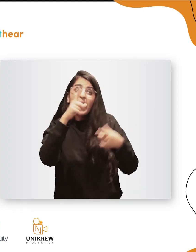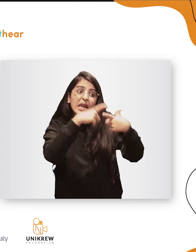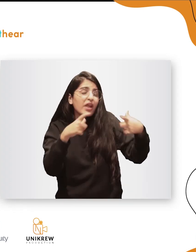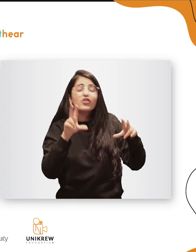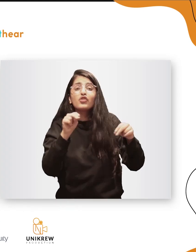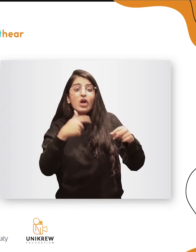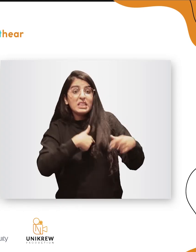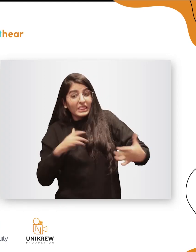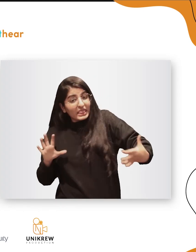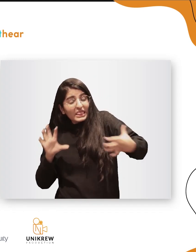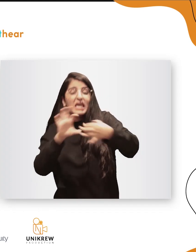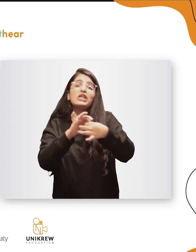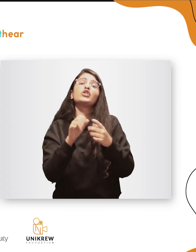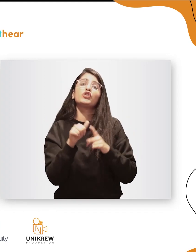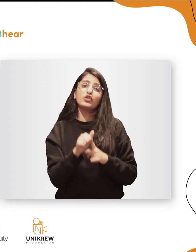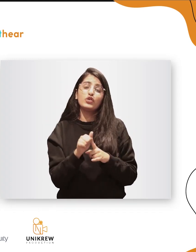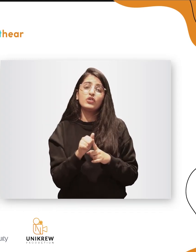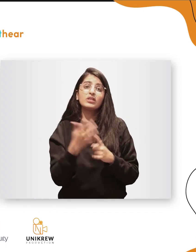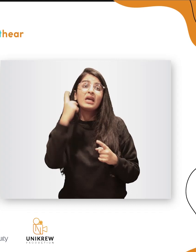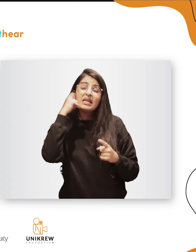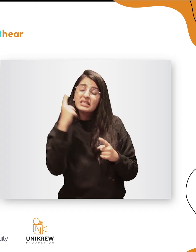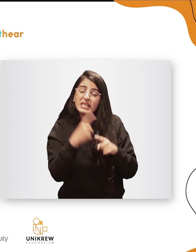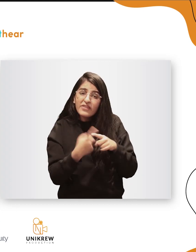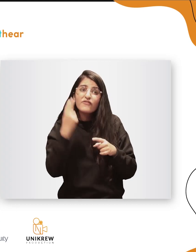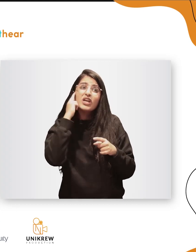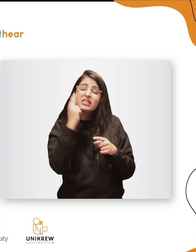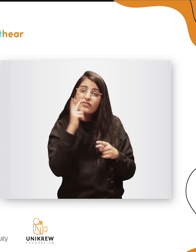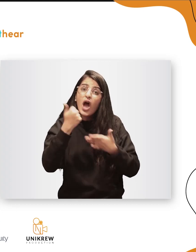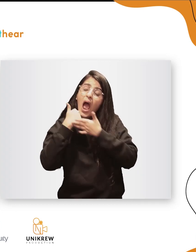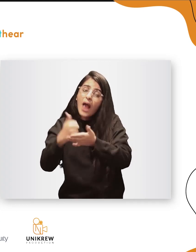minds to hearing impaired